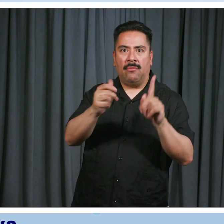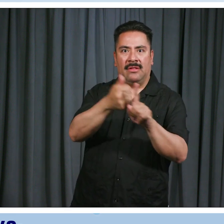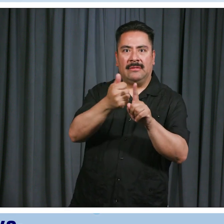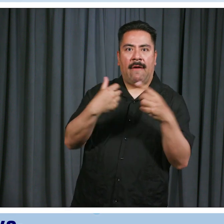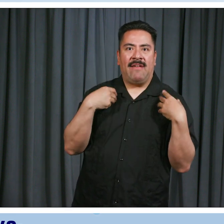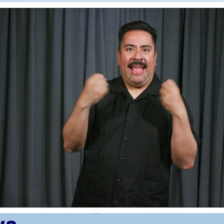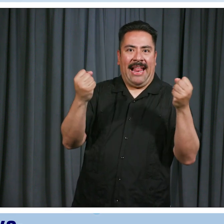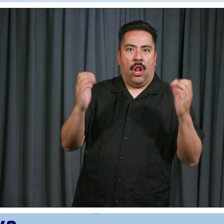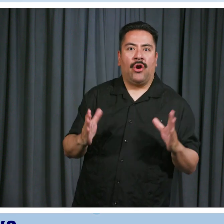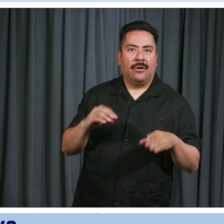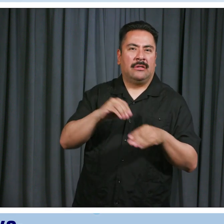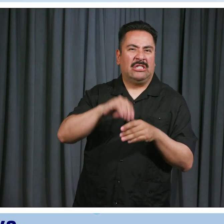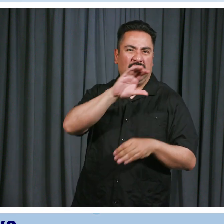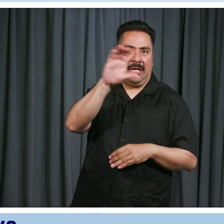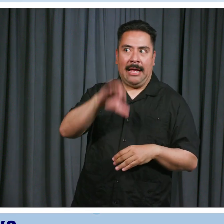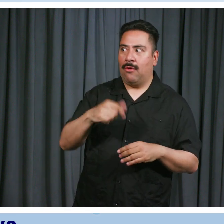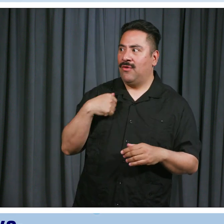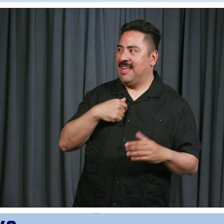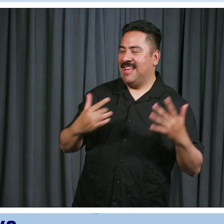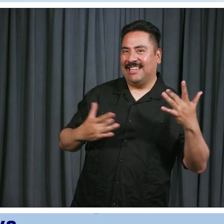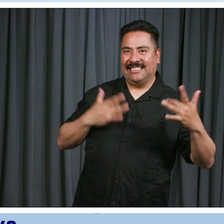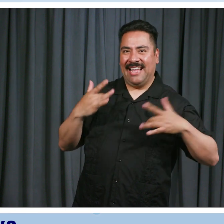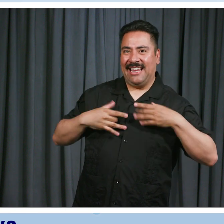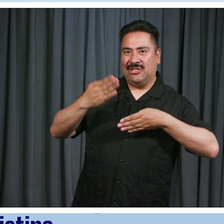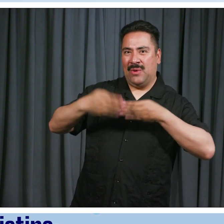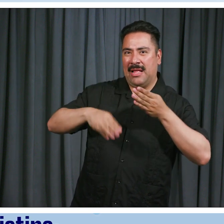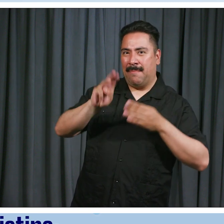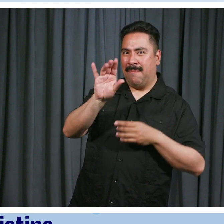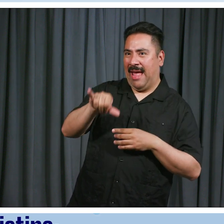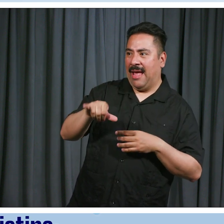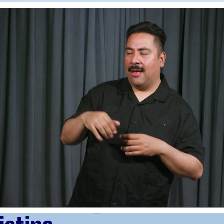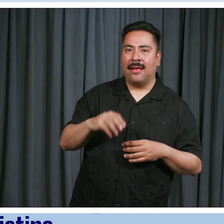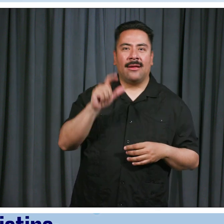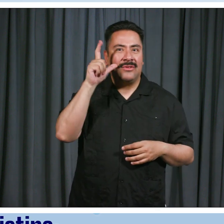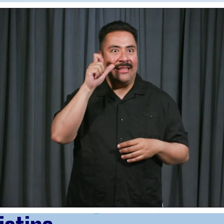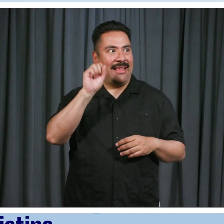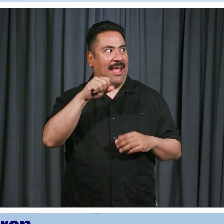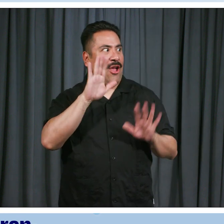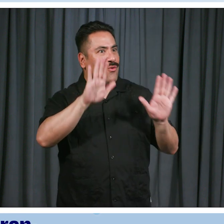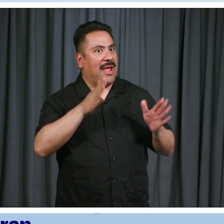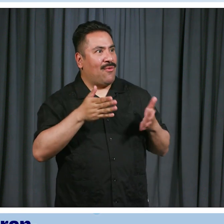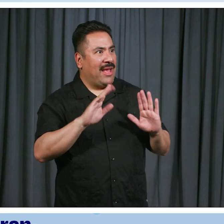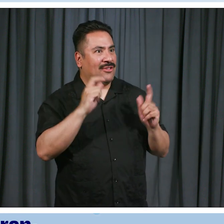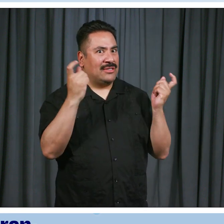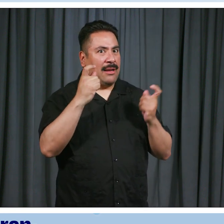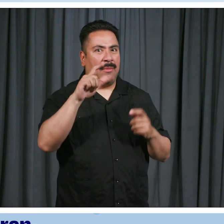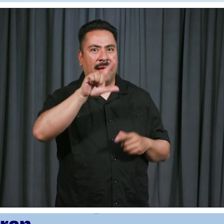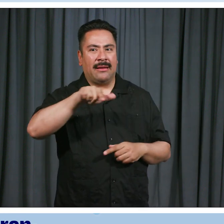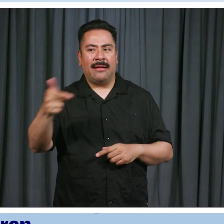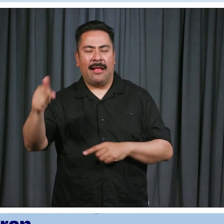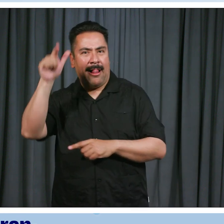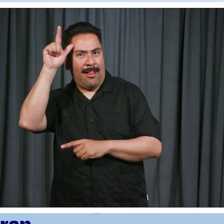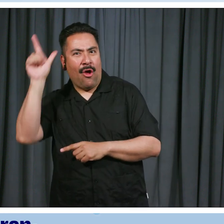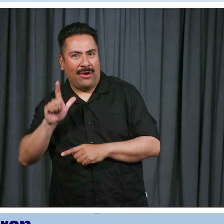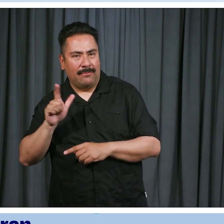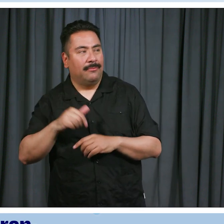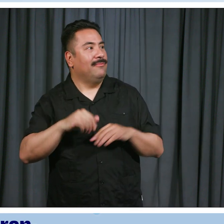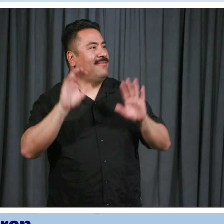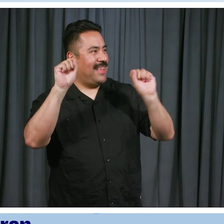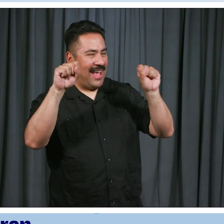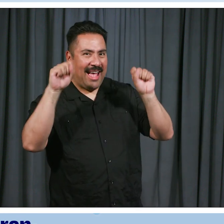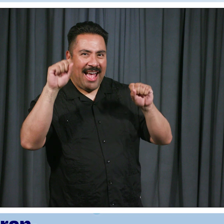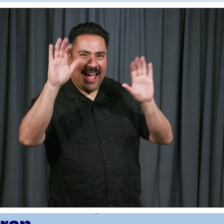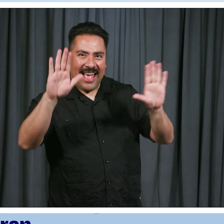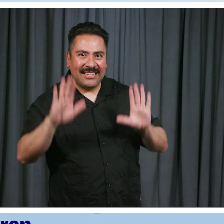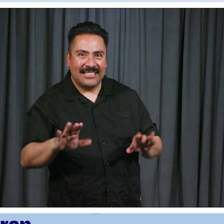in Chicago. And so we're excited to kind of end the month that way. Yeah, that's a great way of celebrating. Yeah, well, excellent.